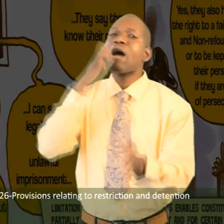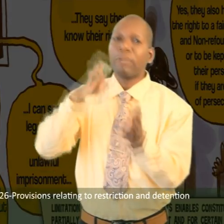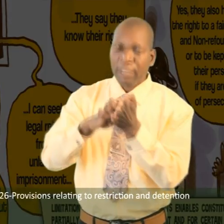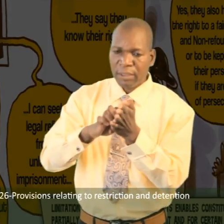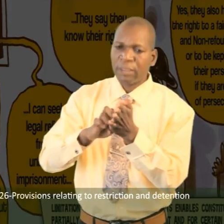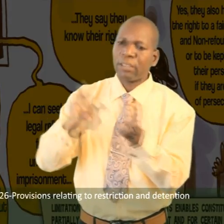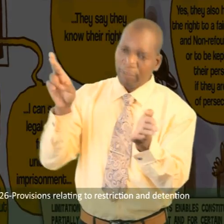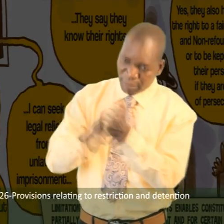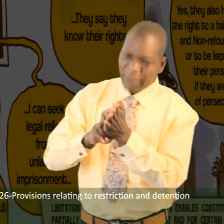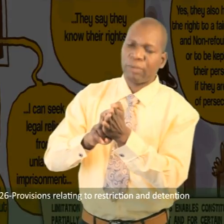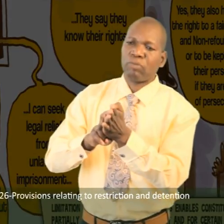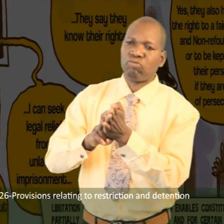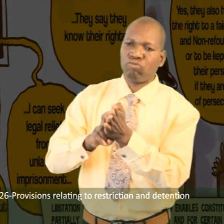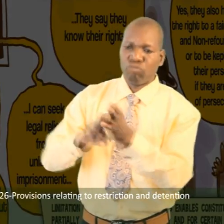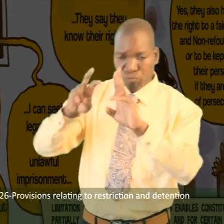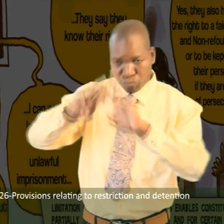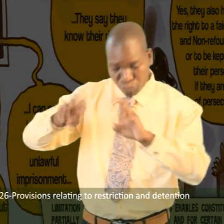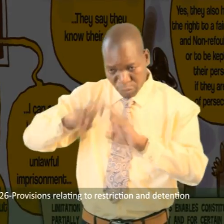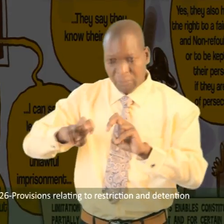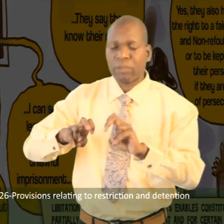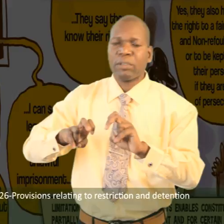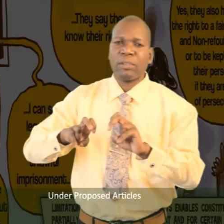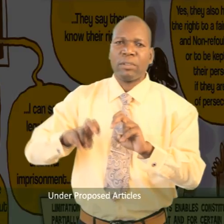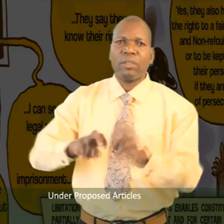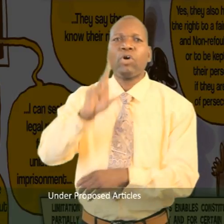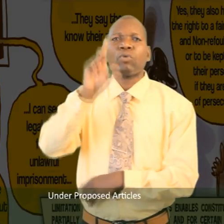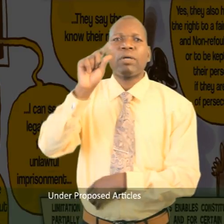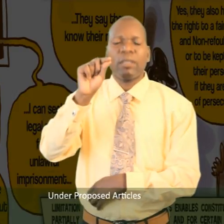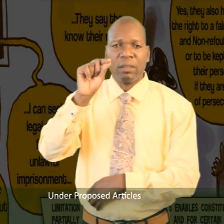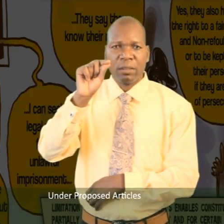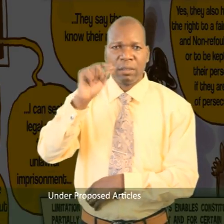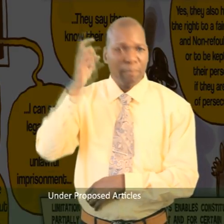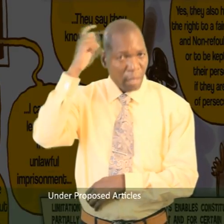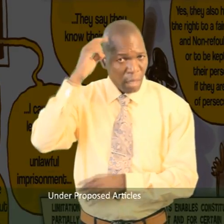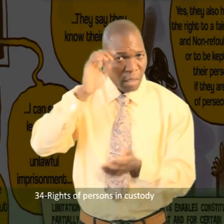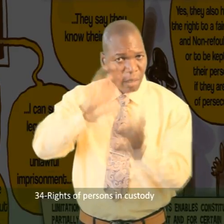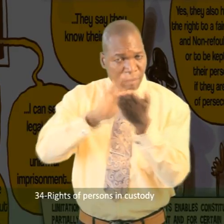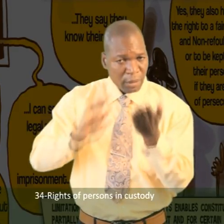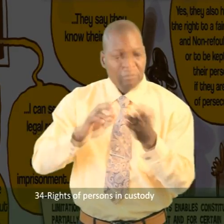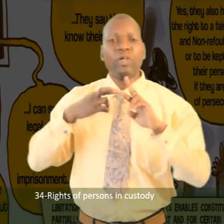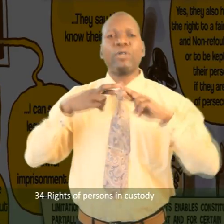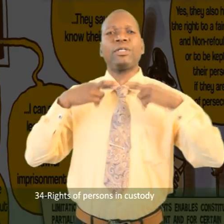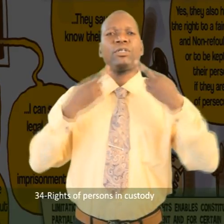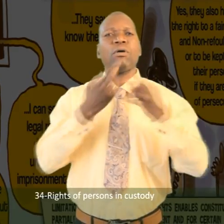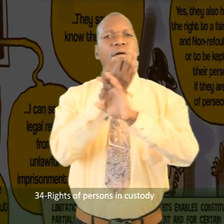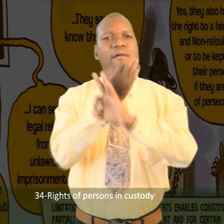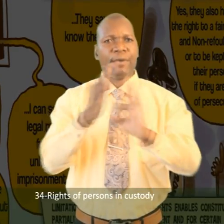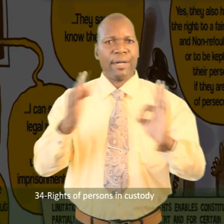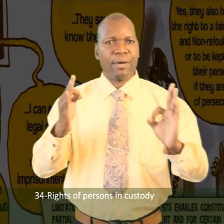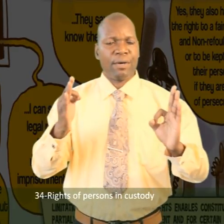to restriction and detention. Under proposed articles, 34. Rights of persons